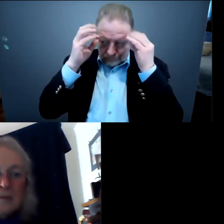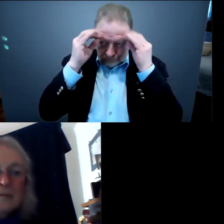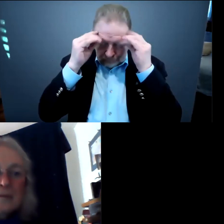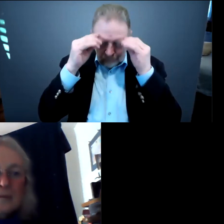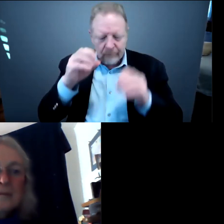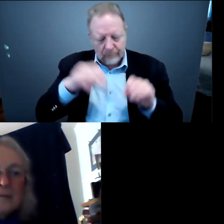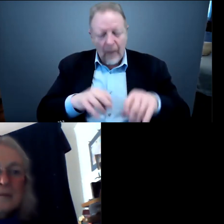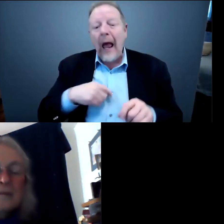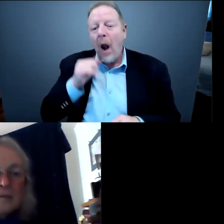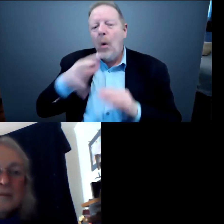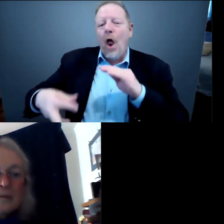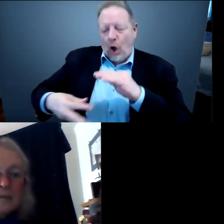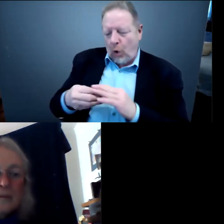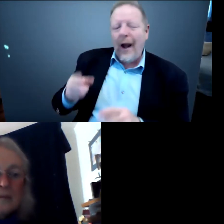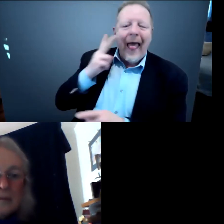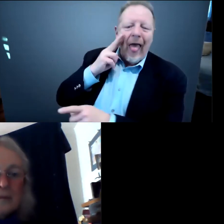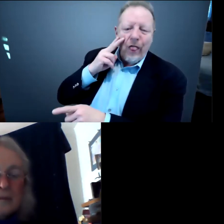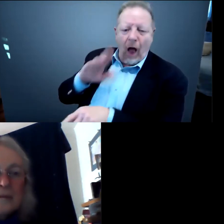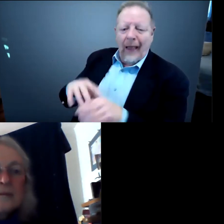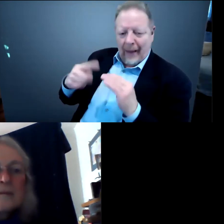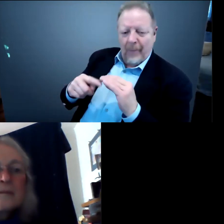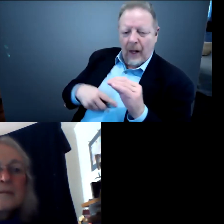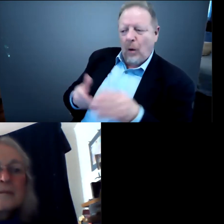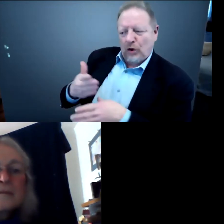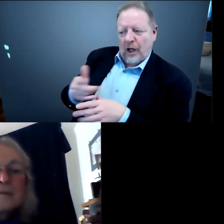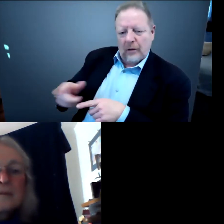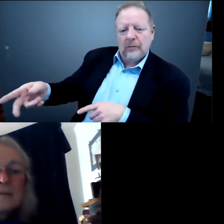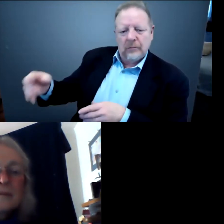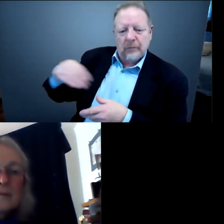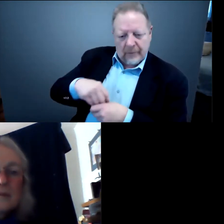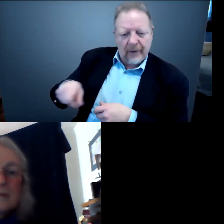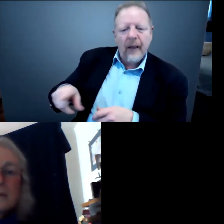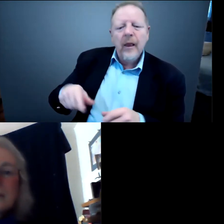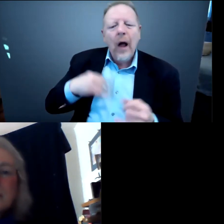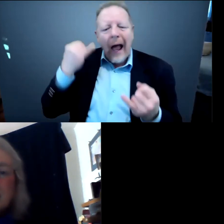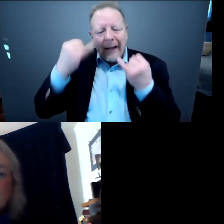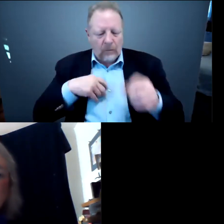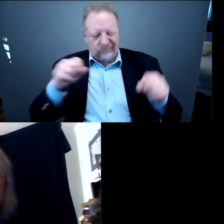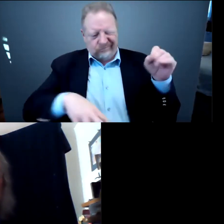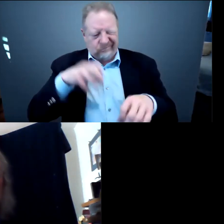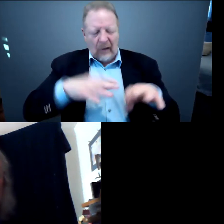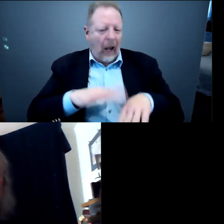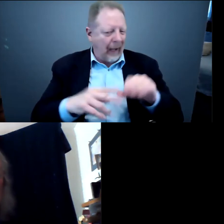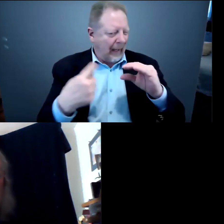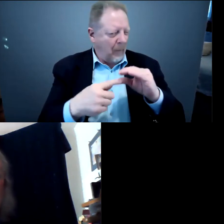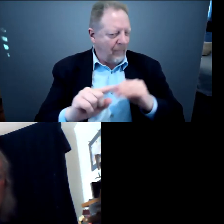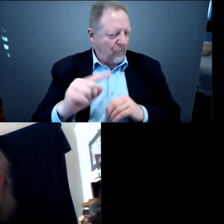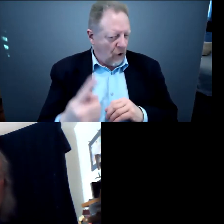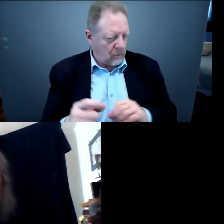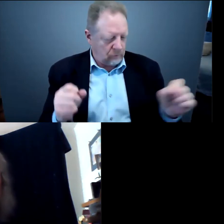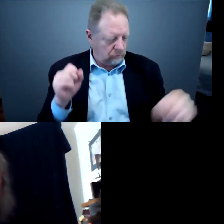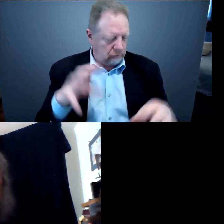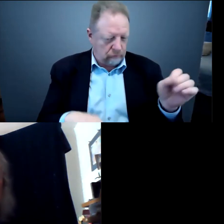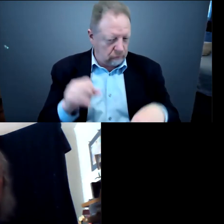in on this correspondence as well. We'll put some thoughts out, and then keep the